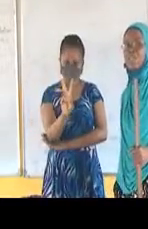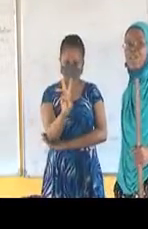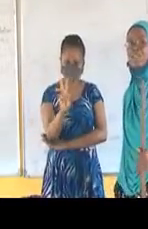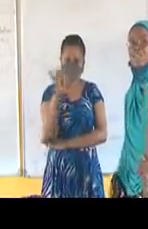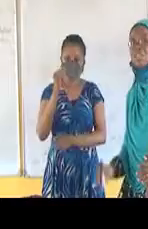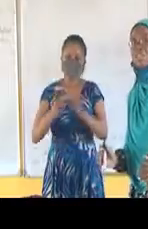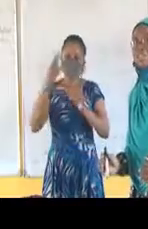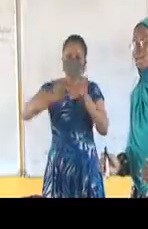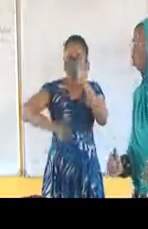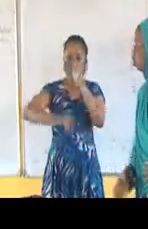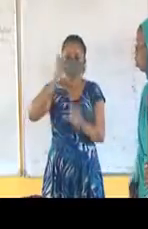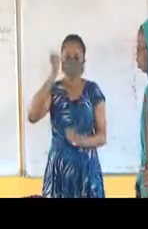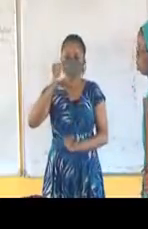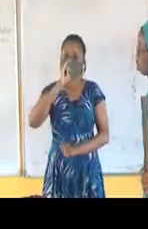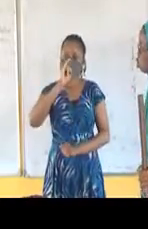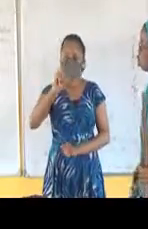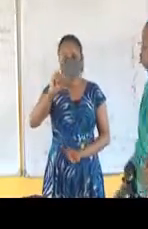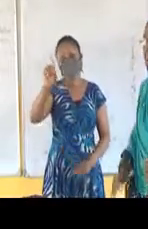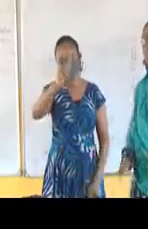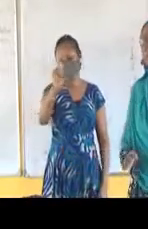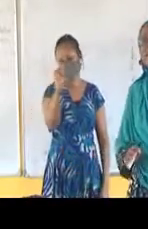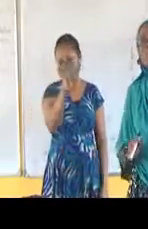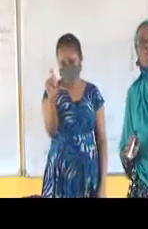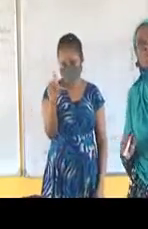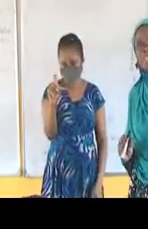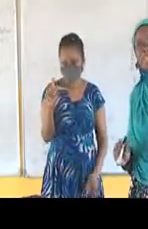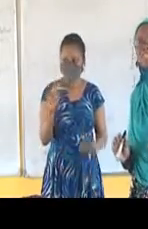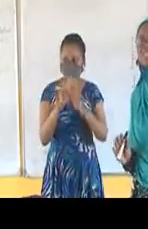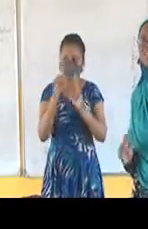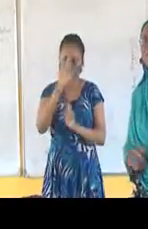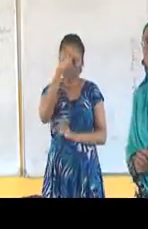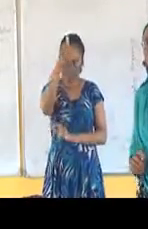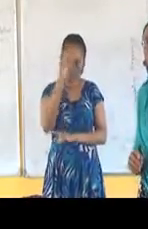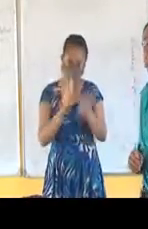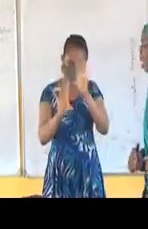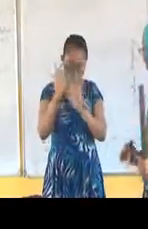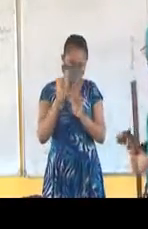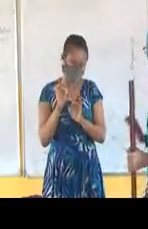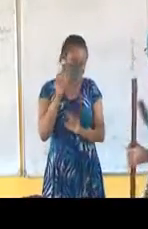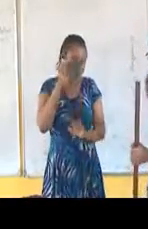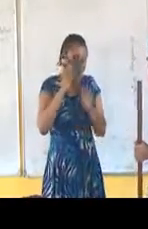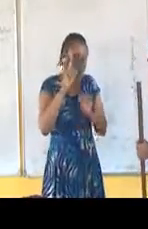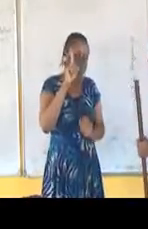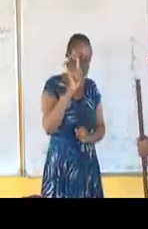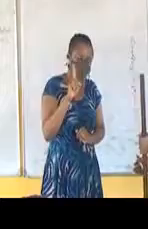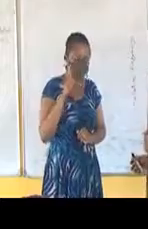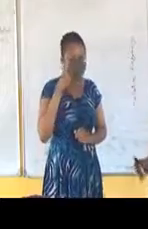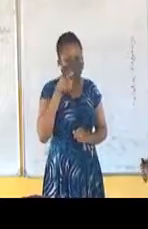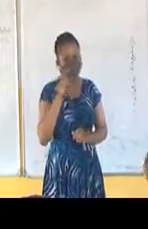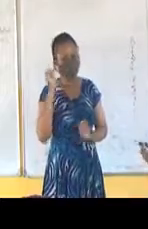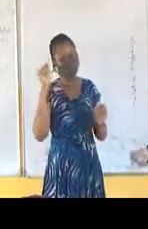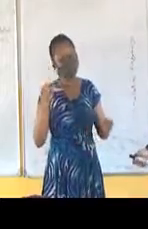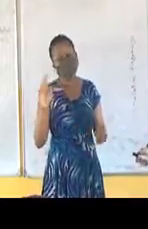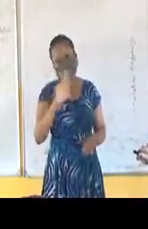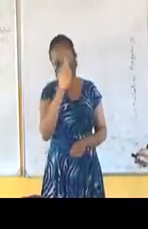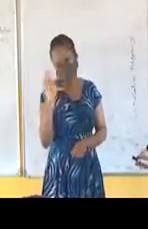mark is 100. So you choose a convenient scale that this your graph